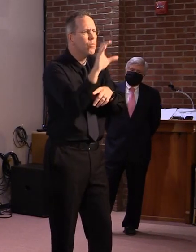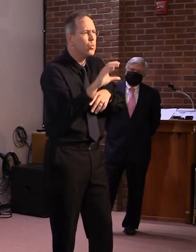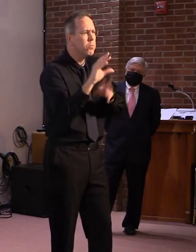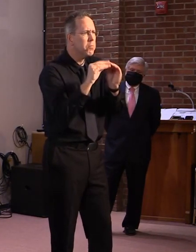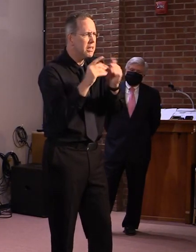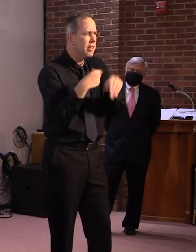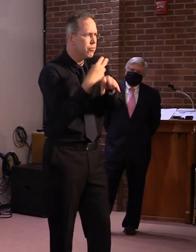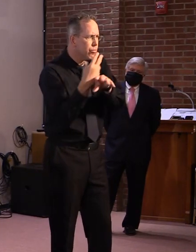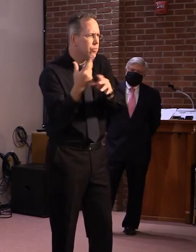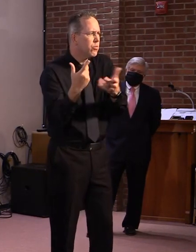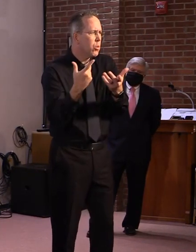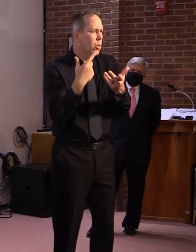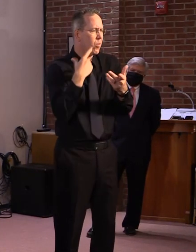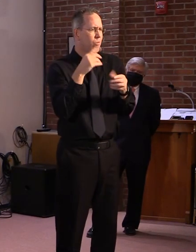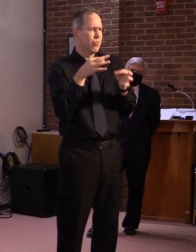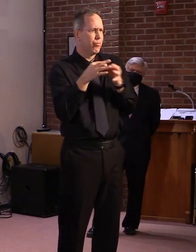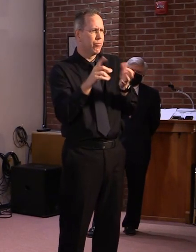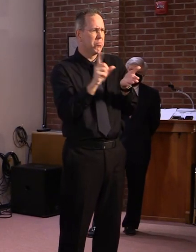Thank you.